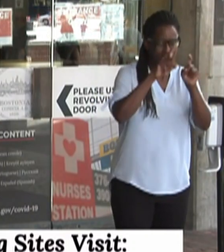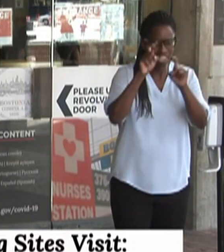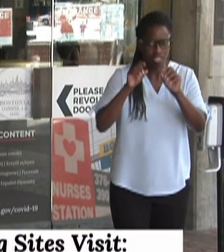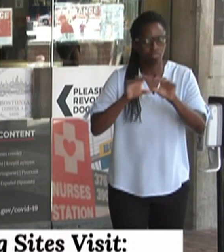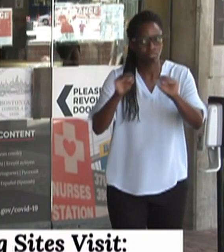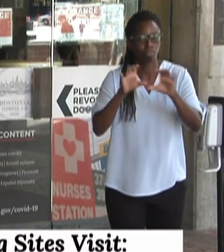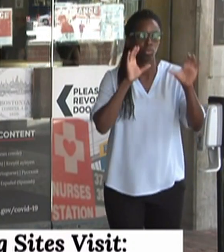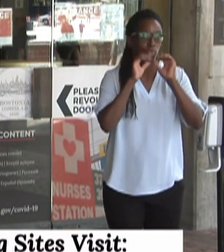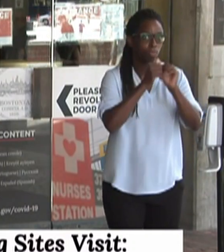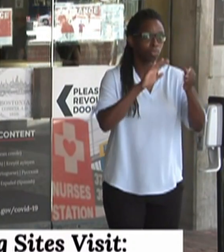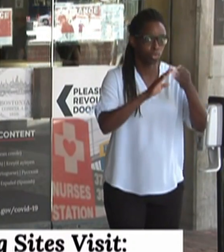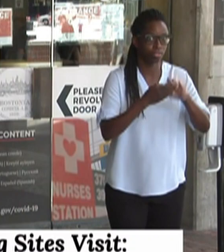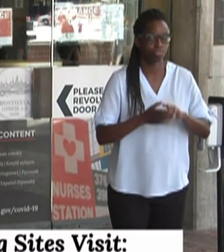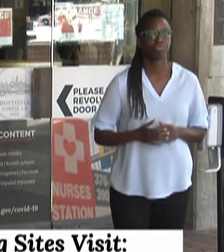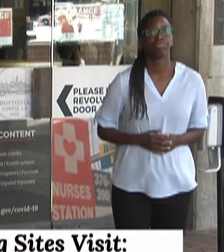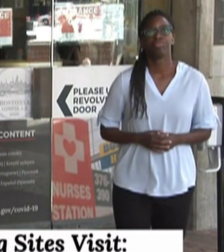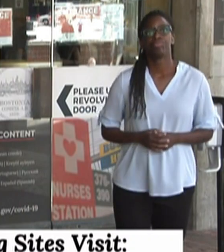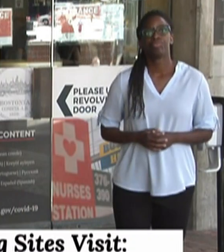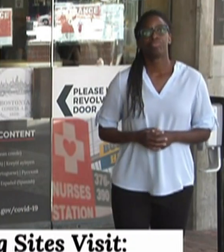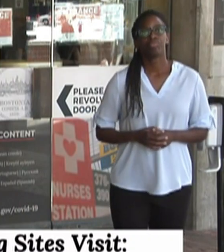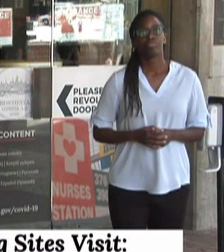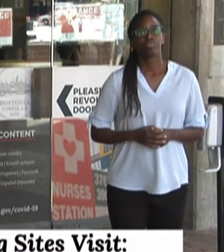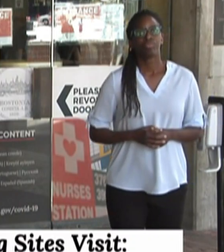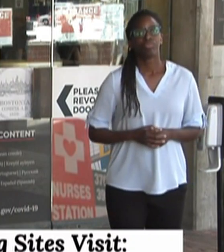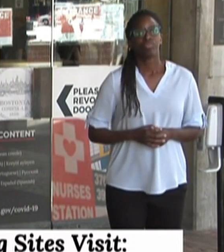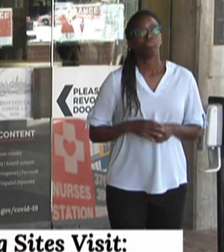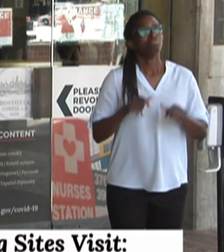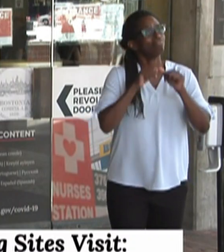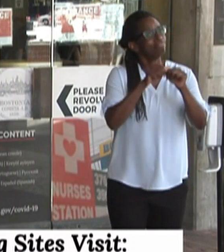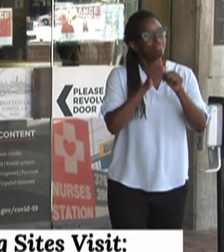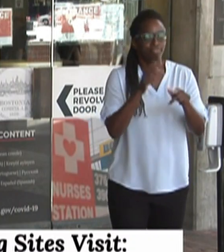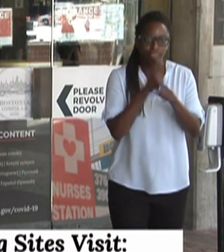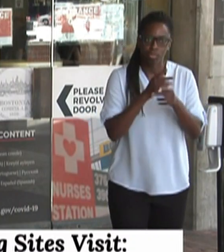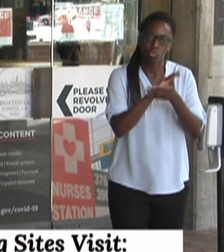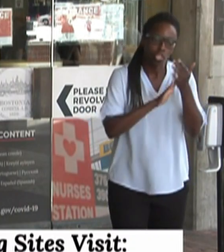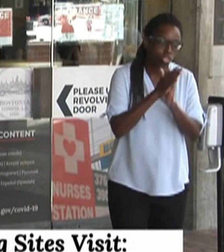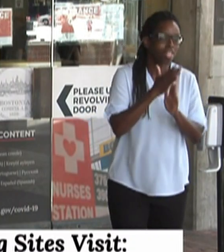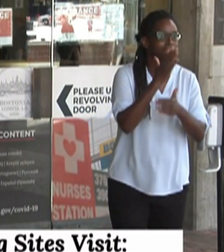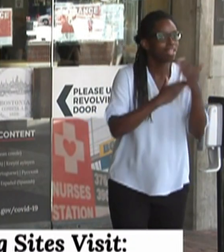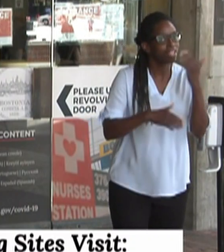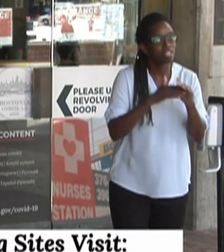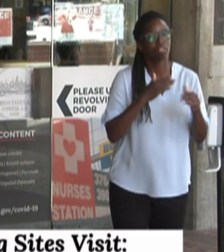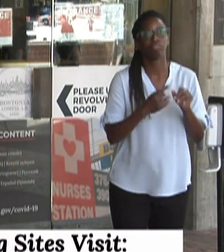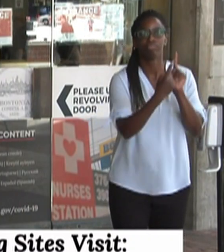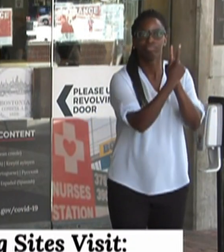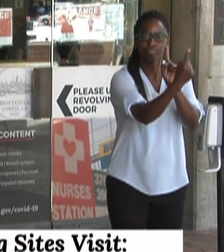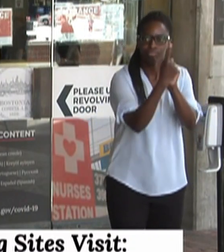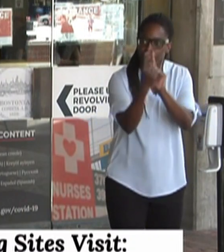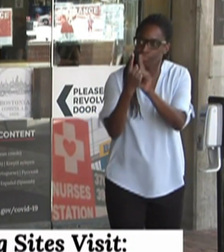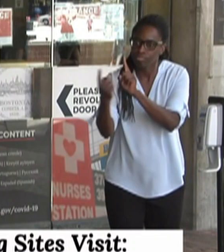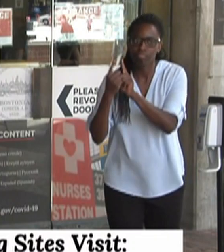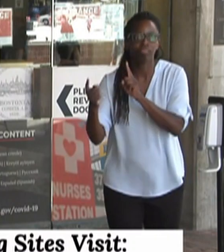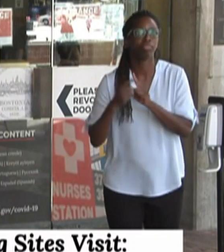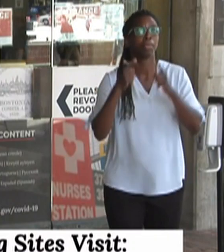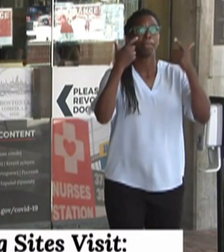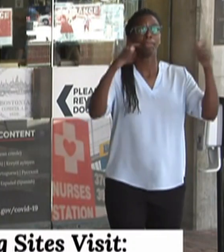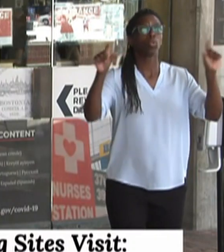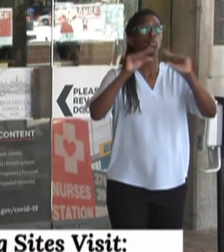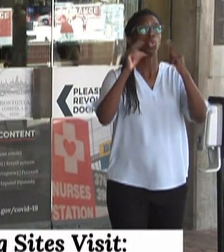constantly wash your hands with soap and warm water, avoid large gatherings, stay 6 feet away from other